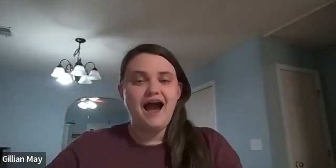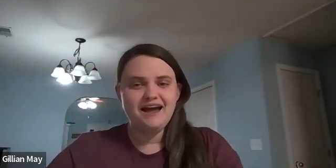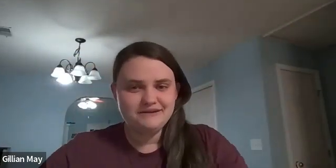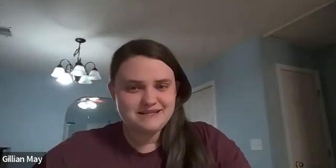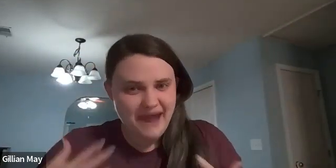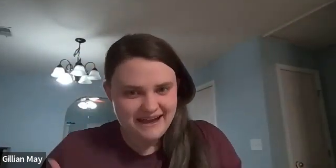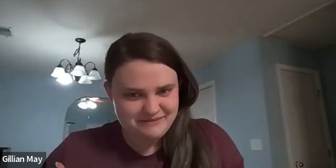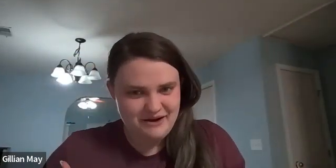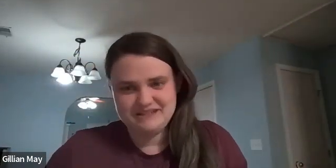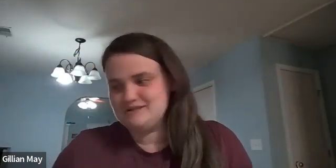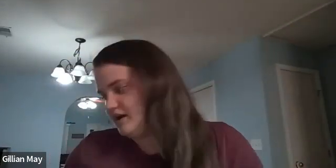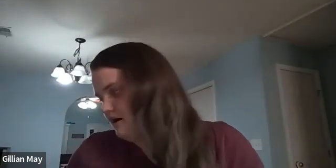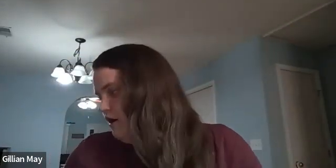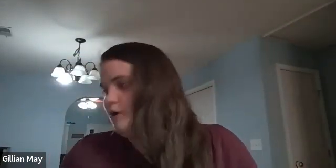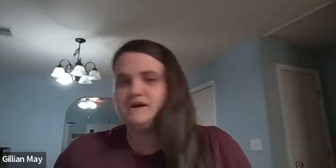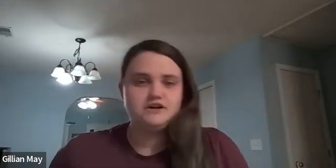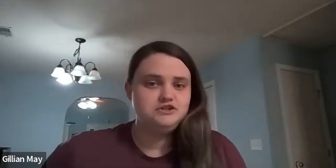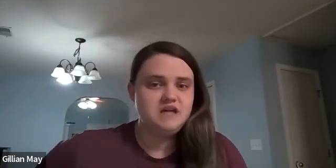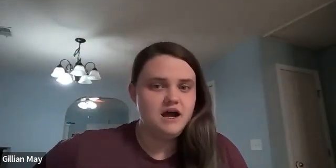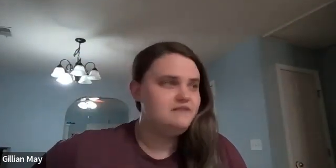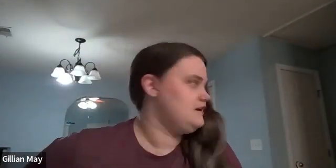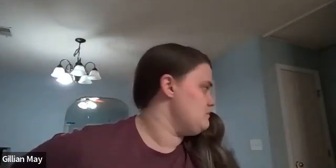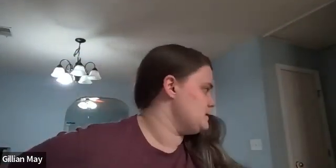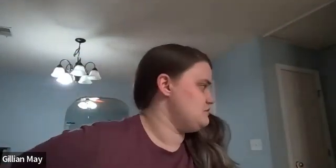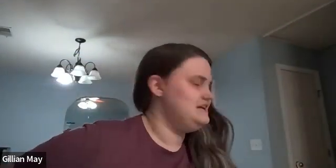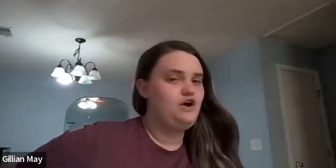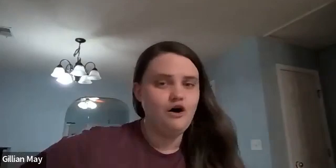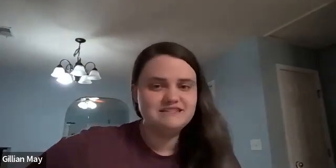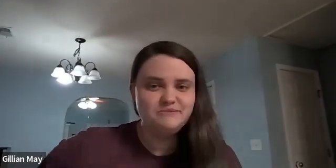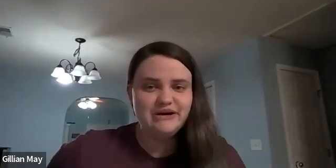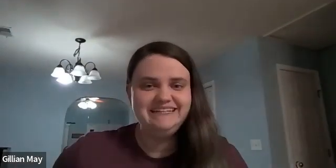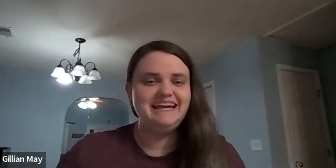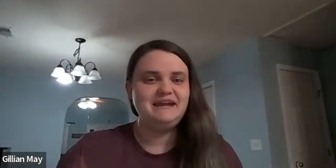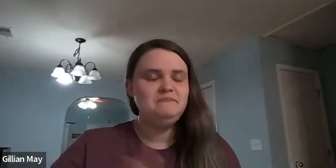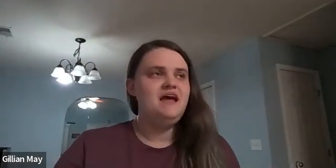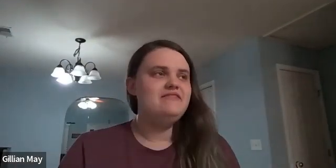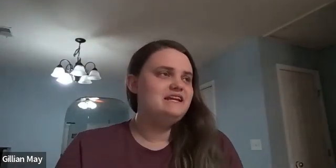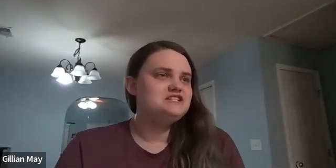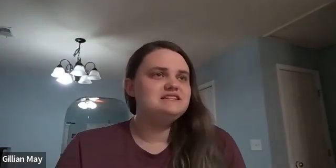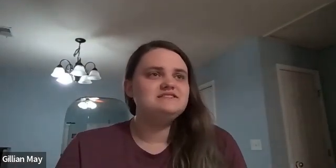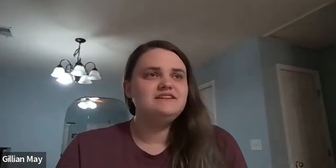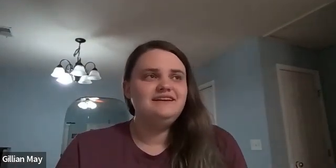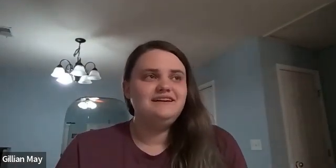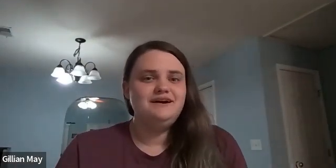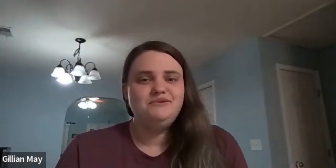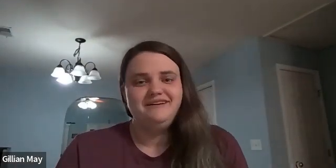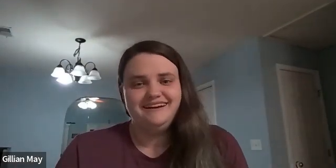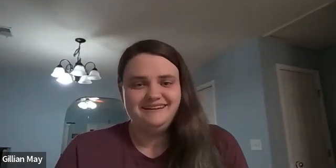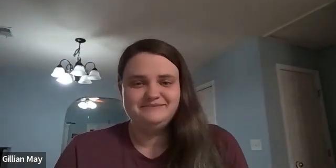I go into panic mode because I'm like, oh my gosh, are you dying? Like, oh my gosh, do I need to call someone? Like, and then he just sits there like, I'm okay. And I'm just